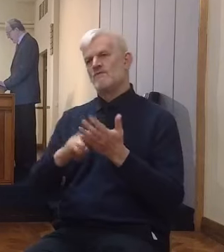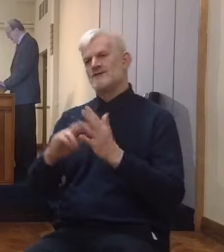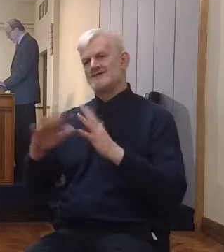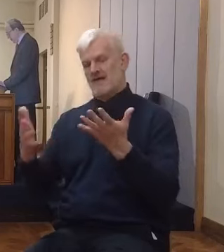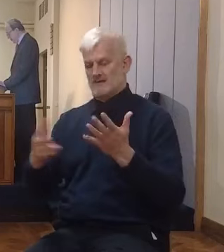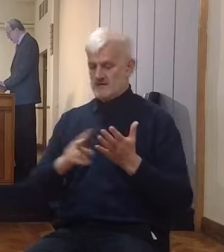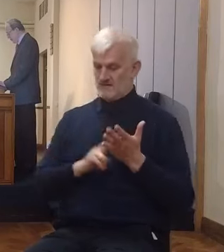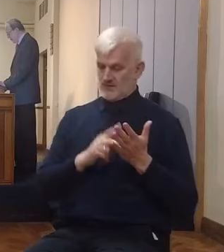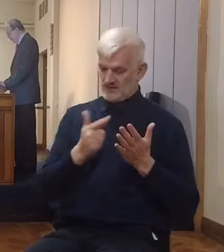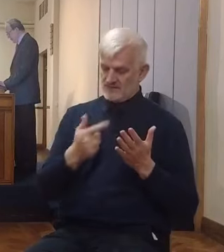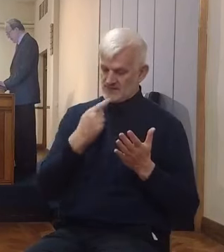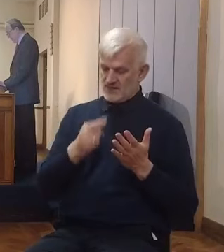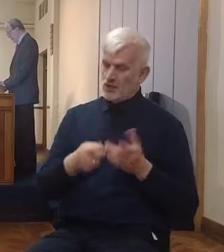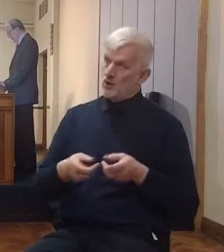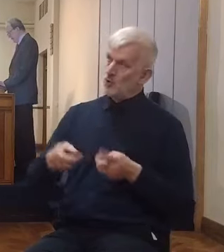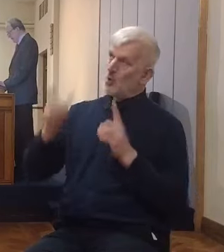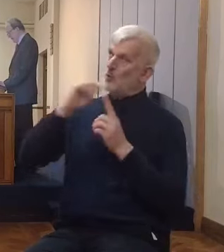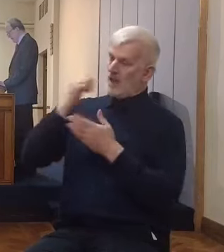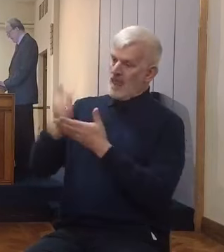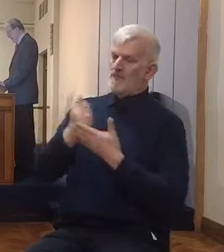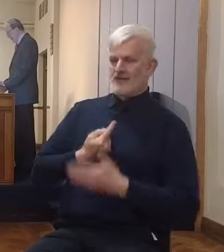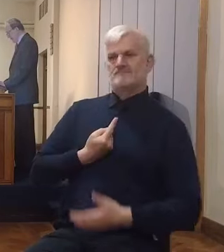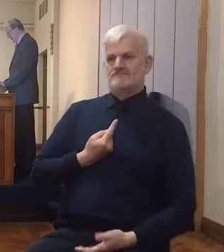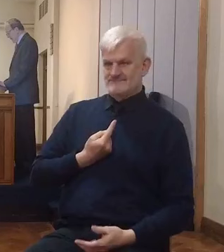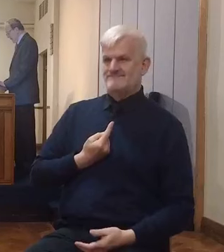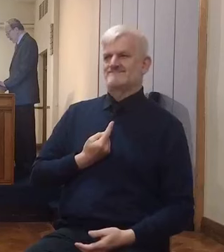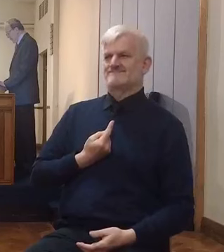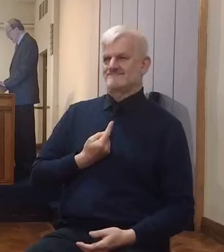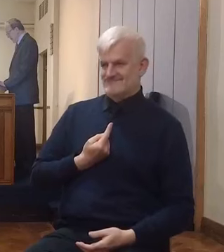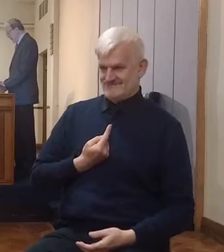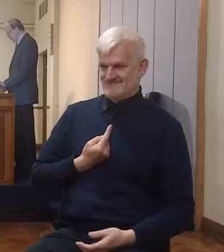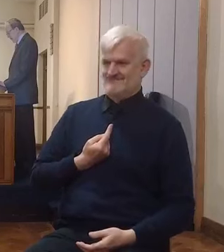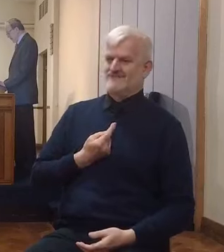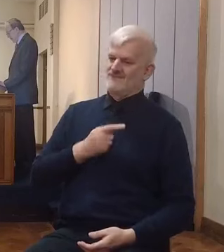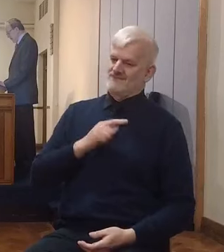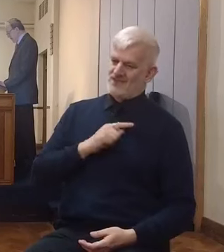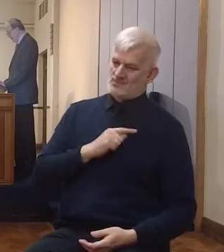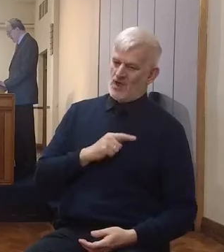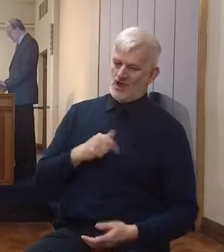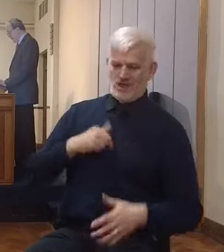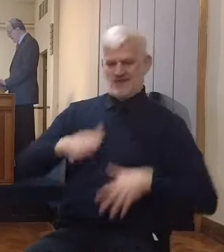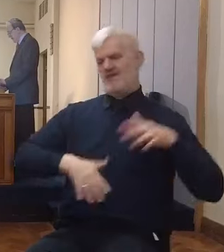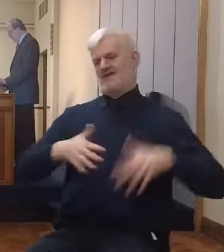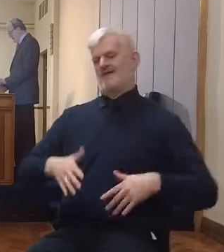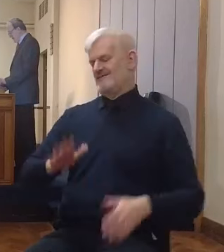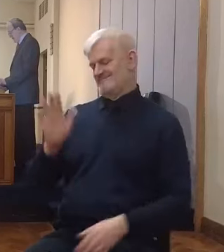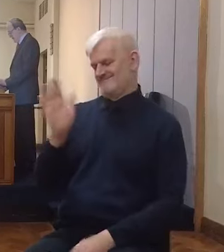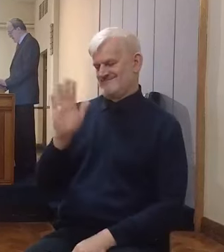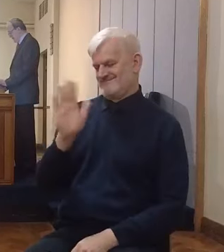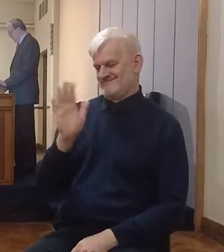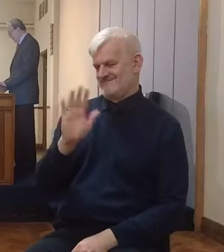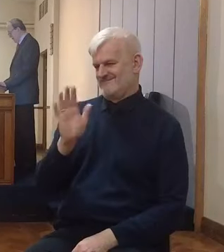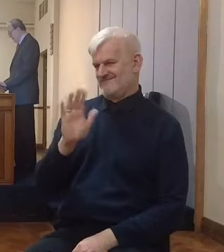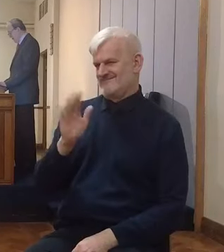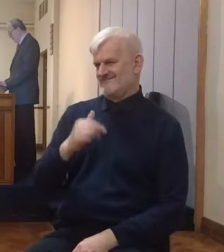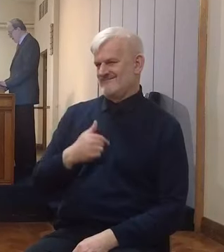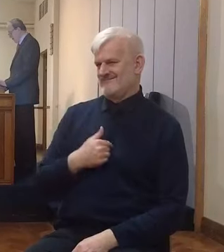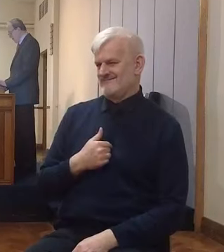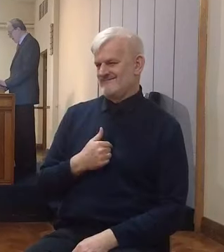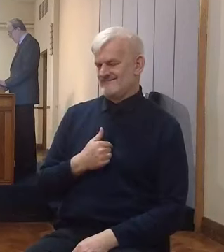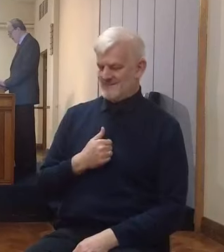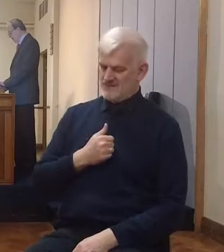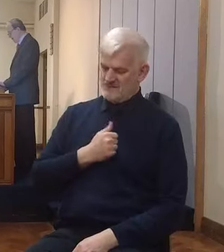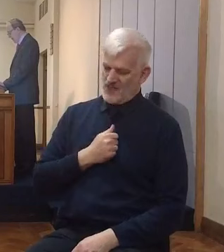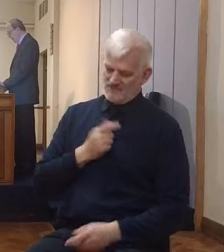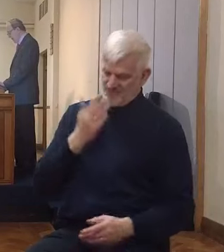7, for the Lord God will help me. Therefore shall I not be confounded. Therefore have I set